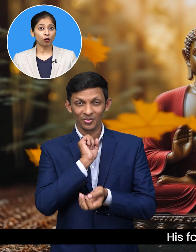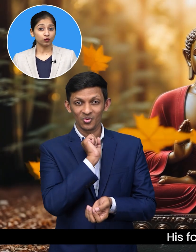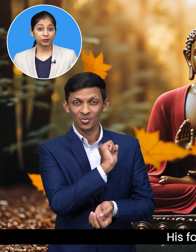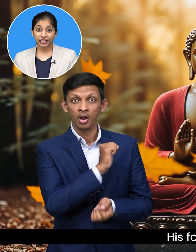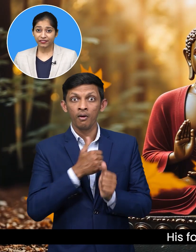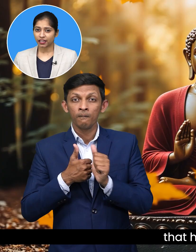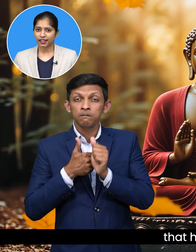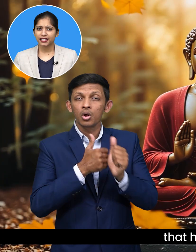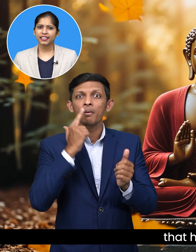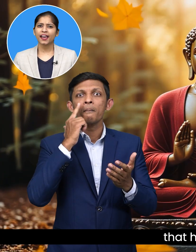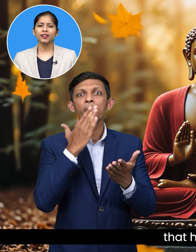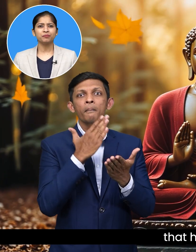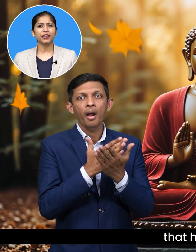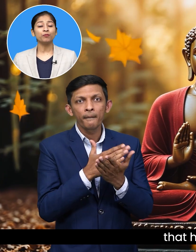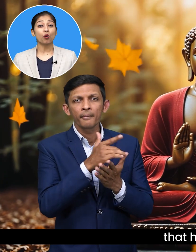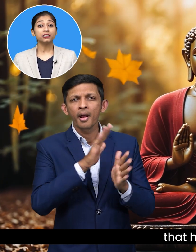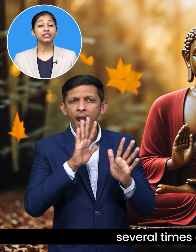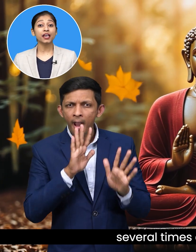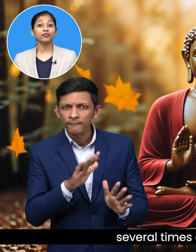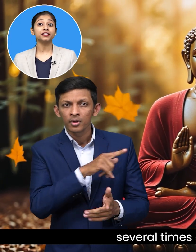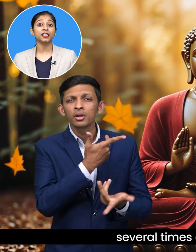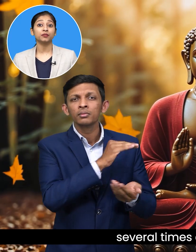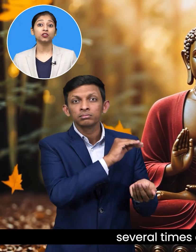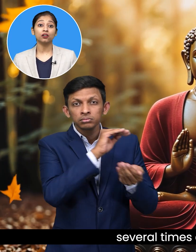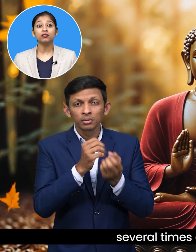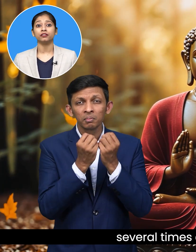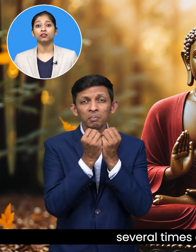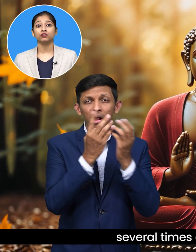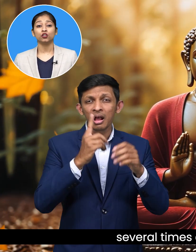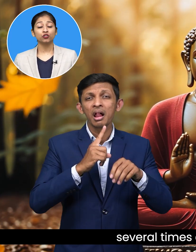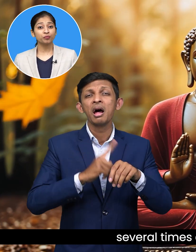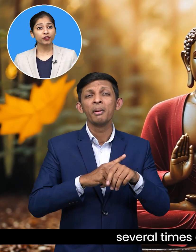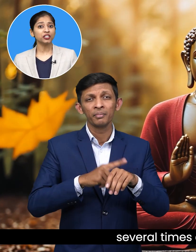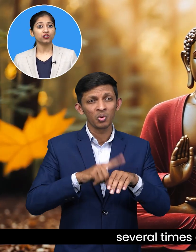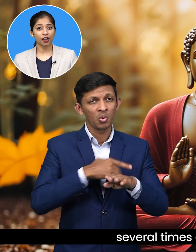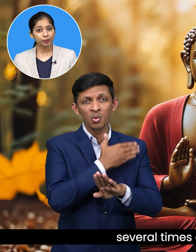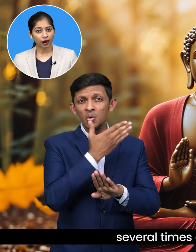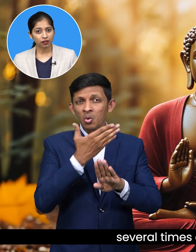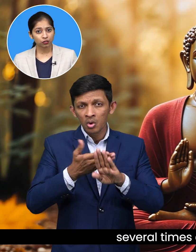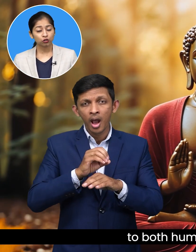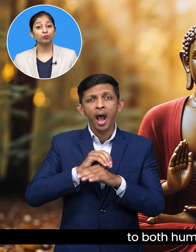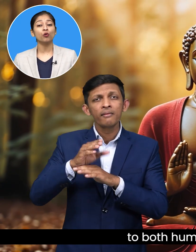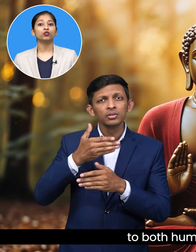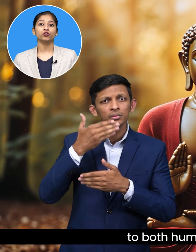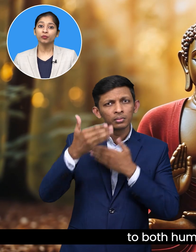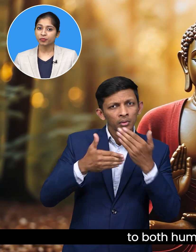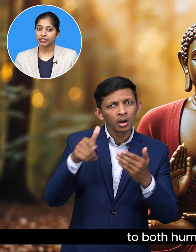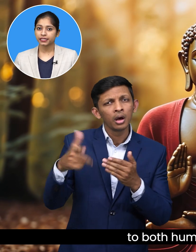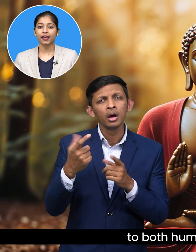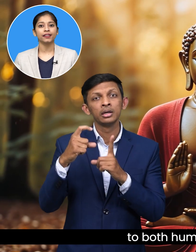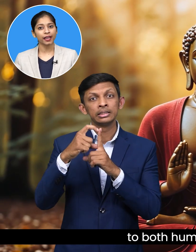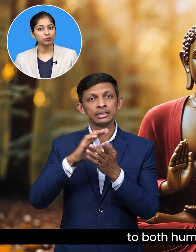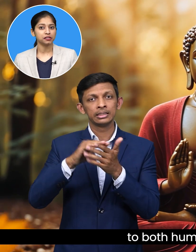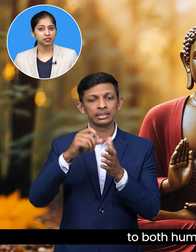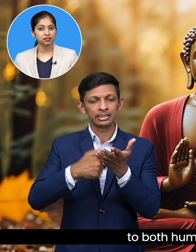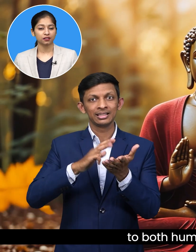His followers believe that he had been born several times earlier to preach dharma to both human beings